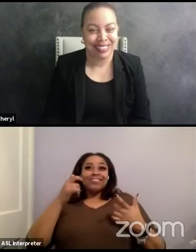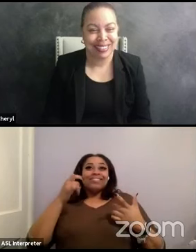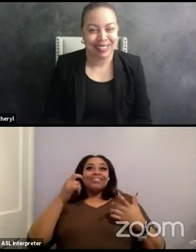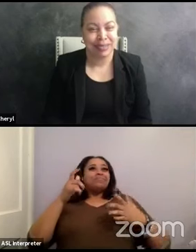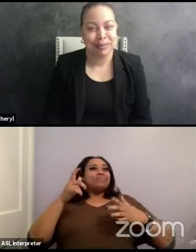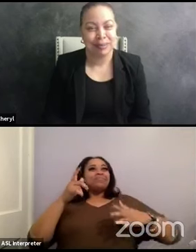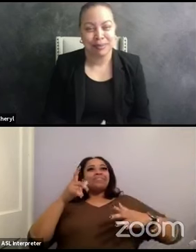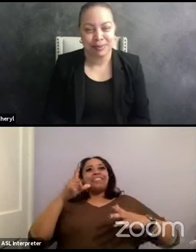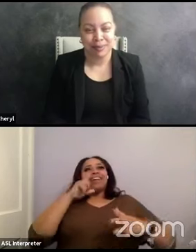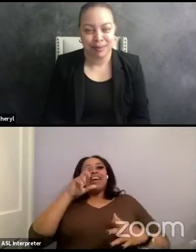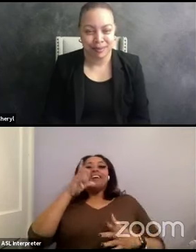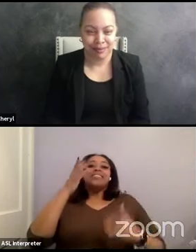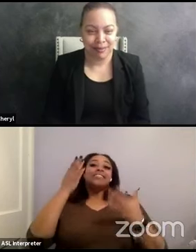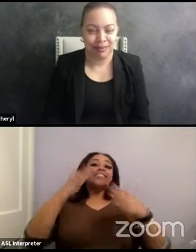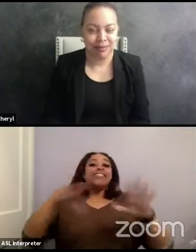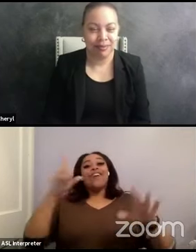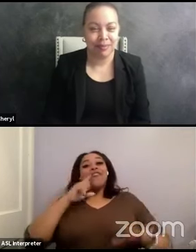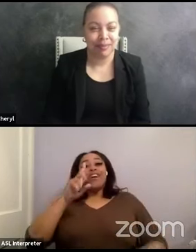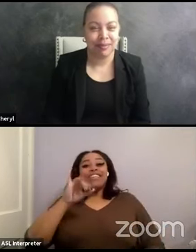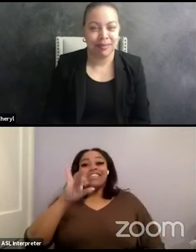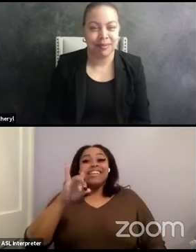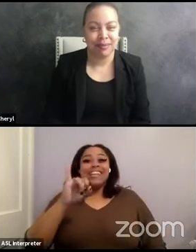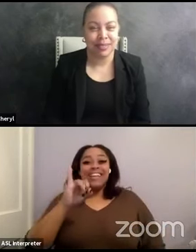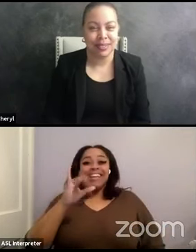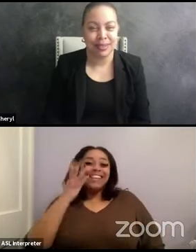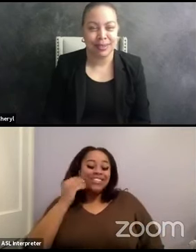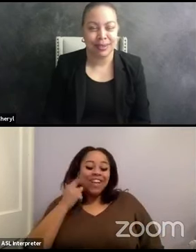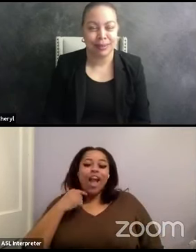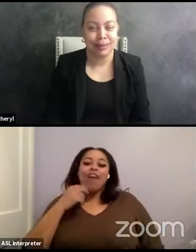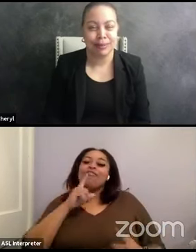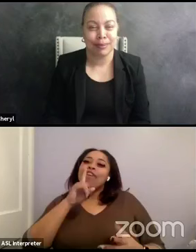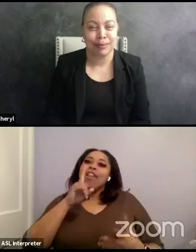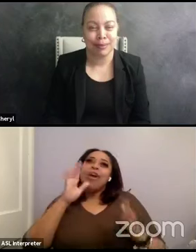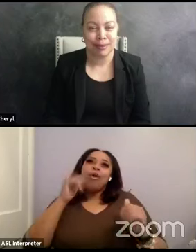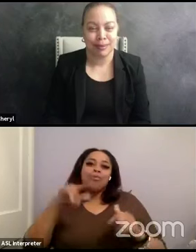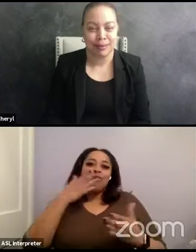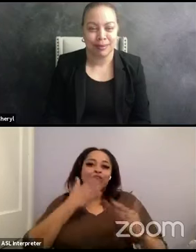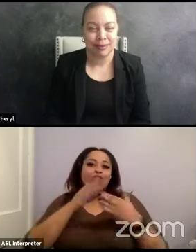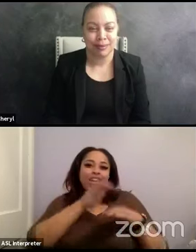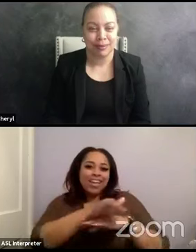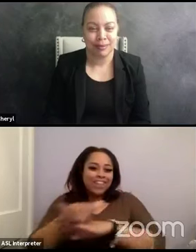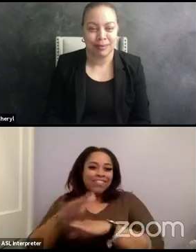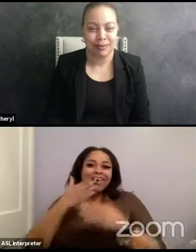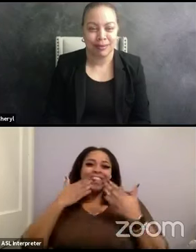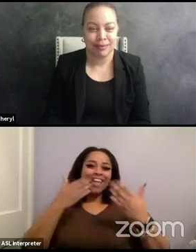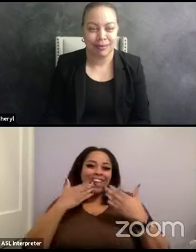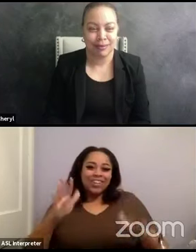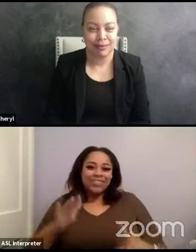the Done for DD experience, and I really hope that everyone has a great evening. Thank you.